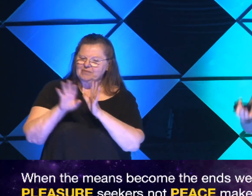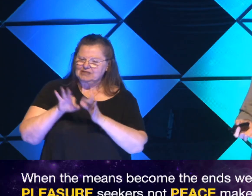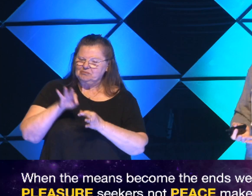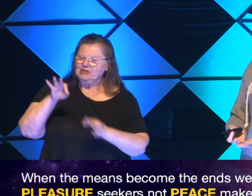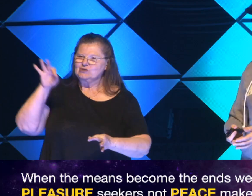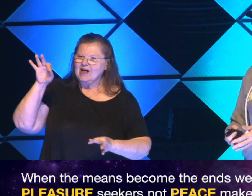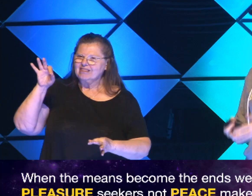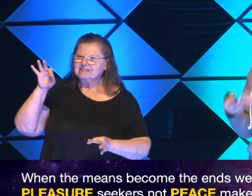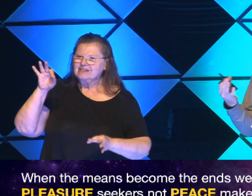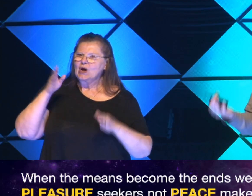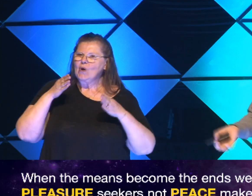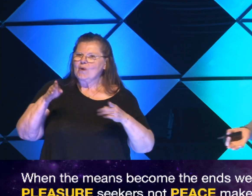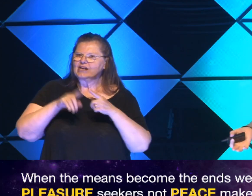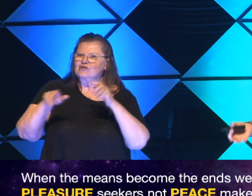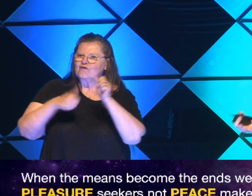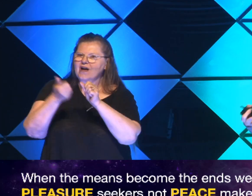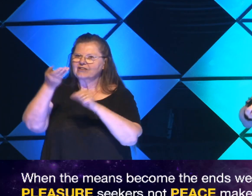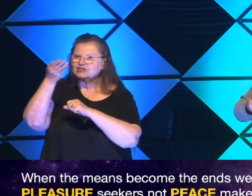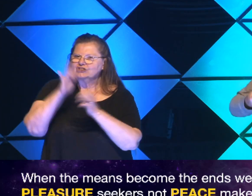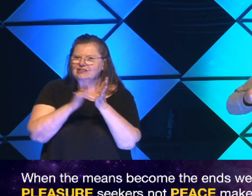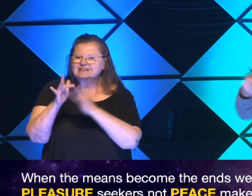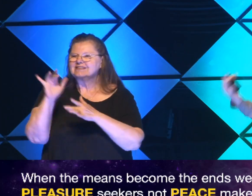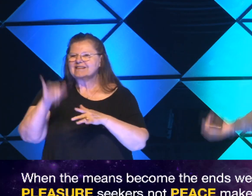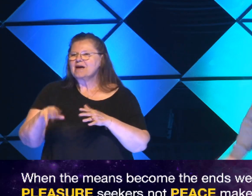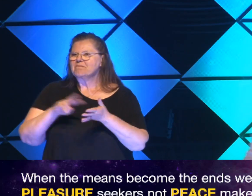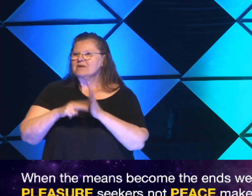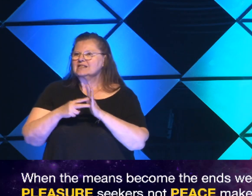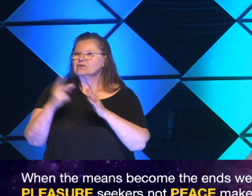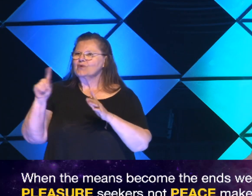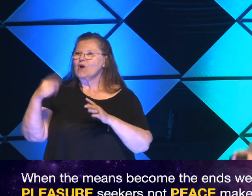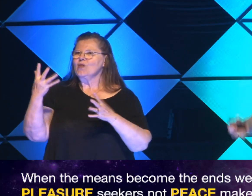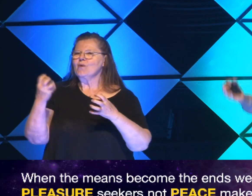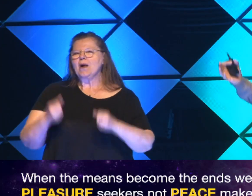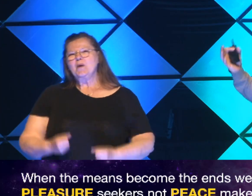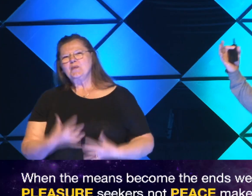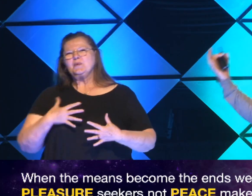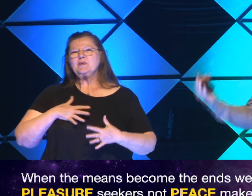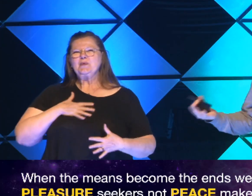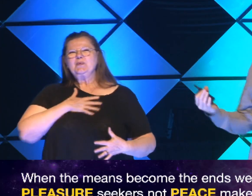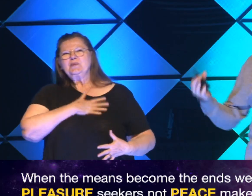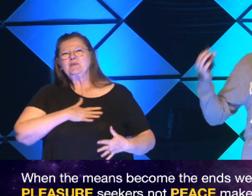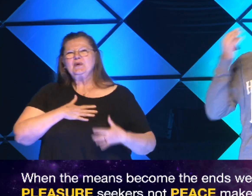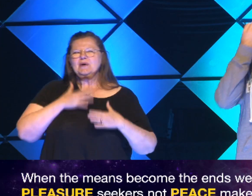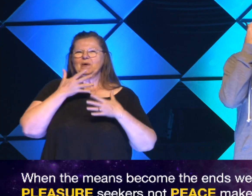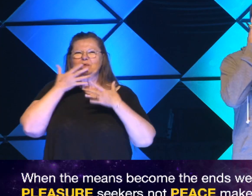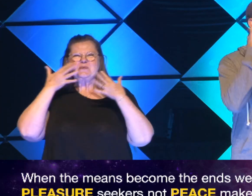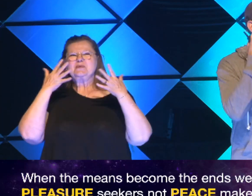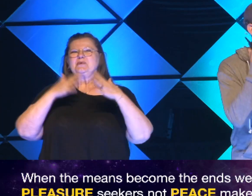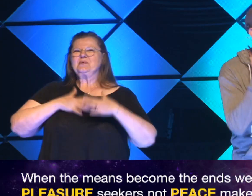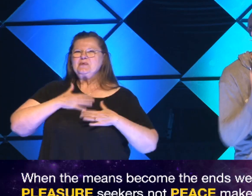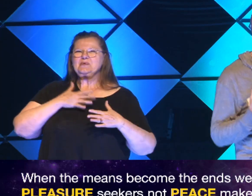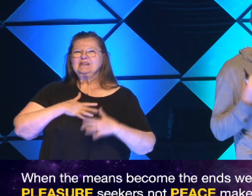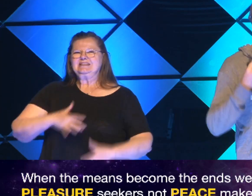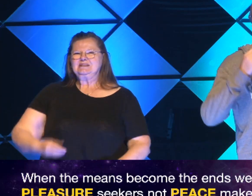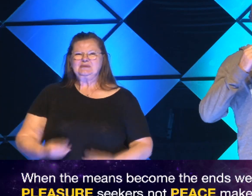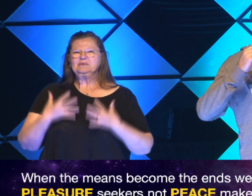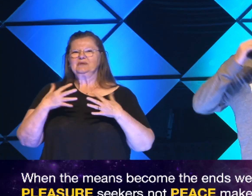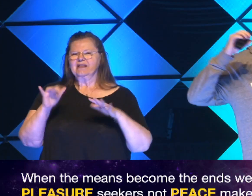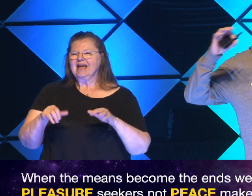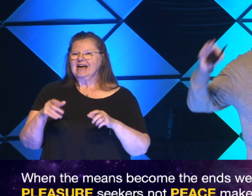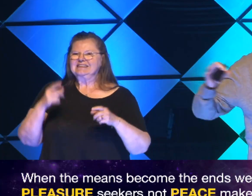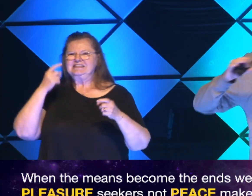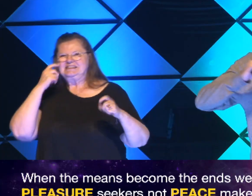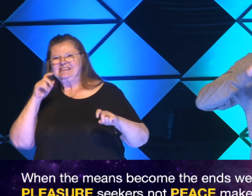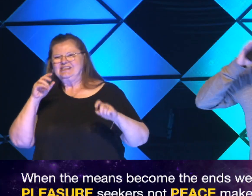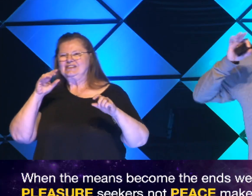way of following Jesus that really is about pleasure. Like, how can I get the pleasure? How can I have the emotion? How can I have the tears?